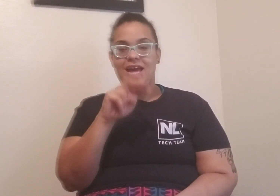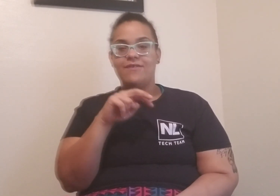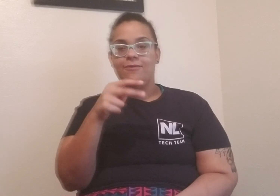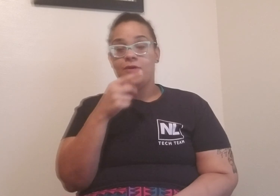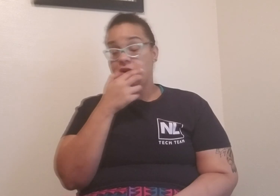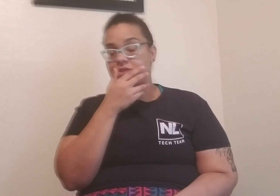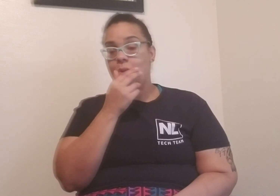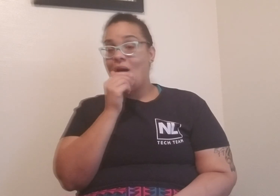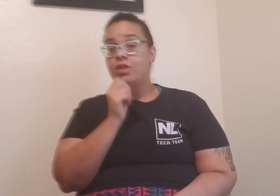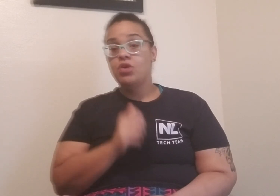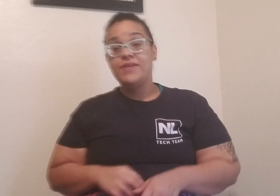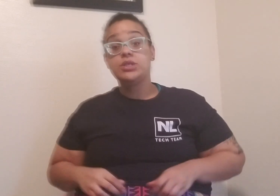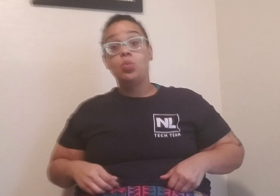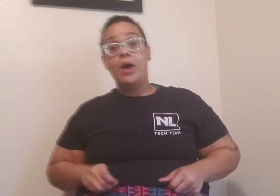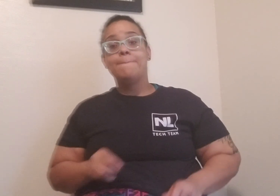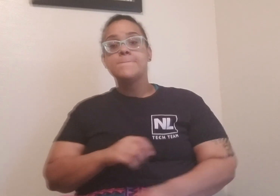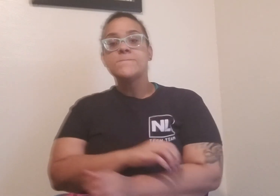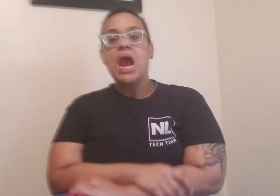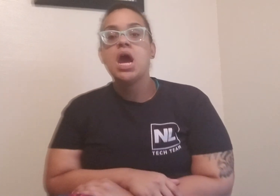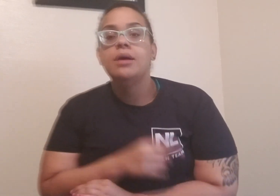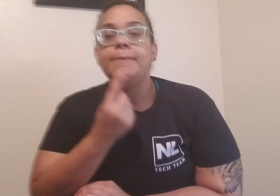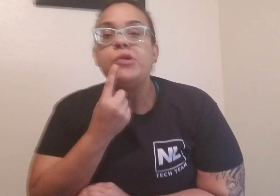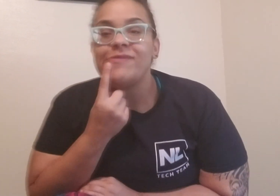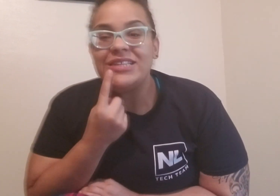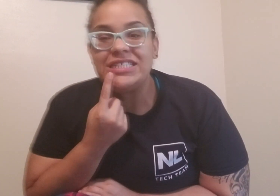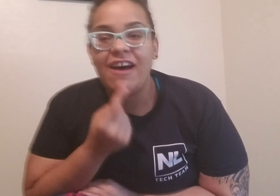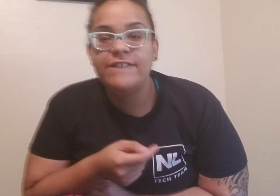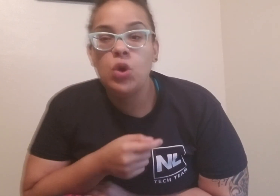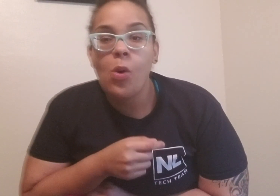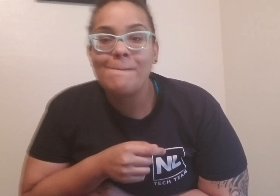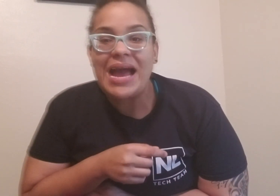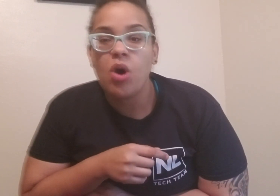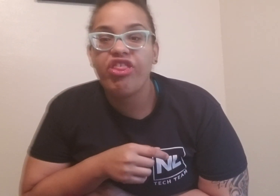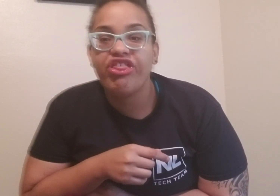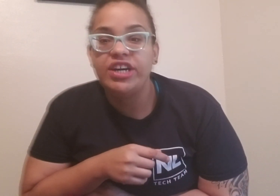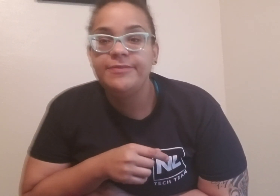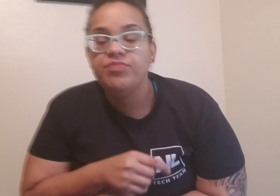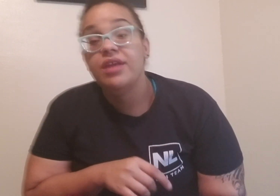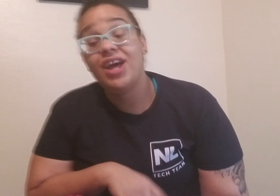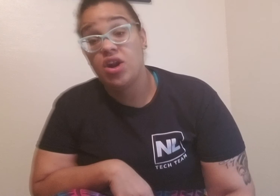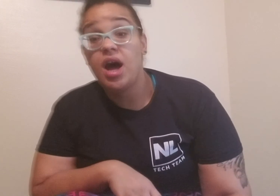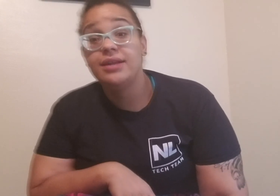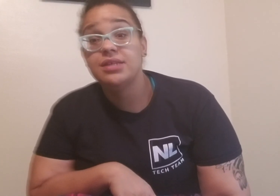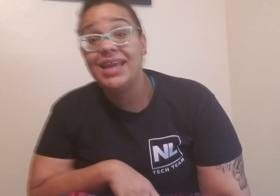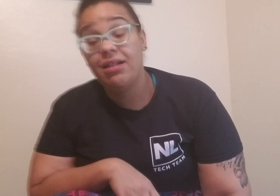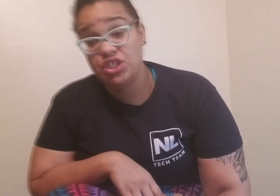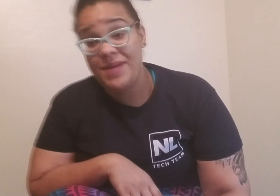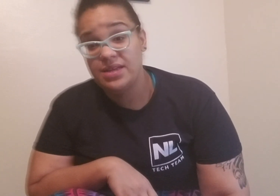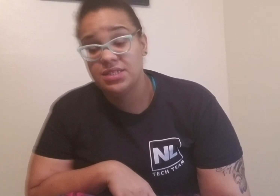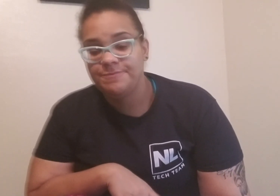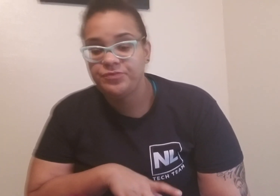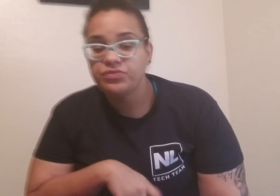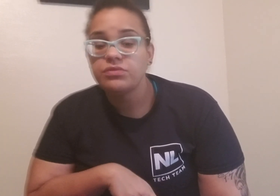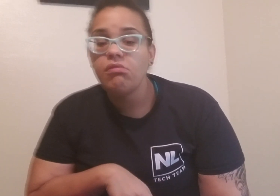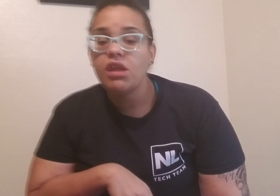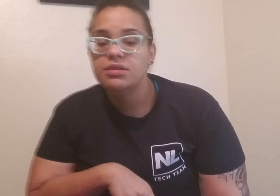it reversed. So mouth morphemes are what? Movements of your mouth that are not English based.